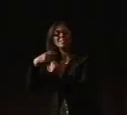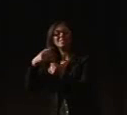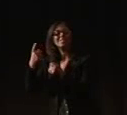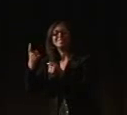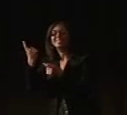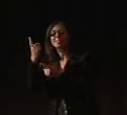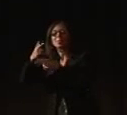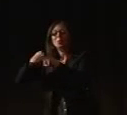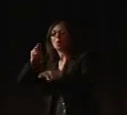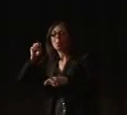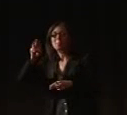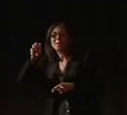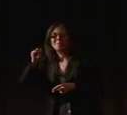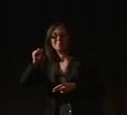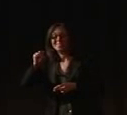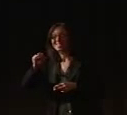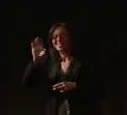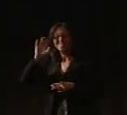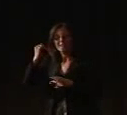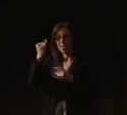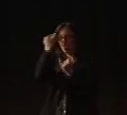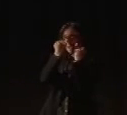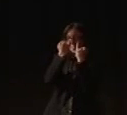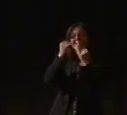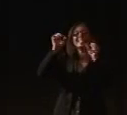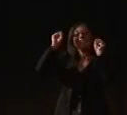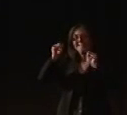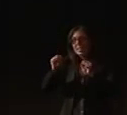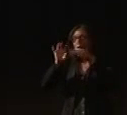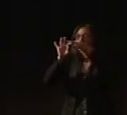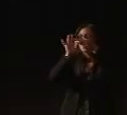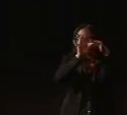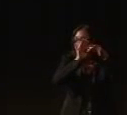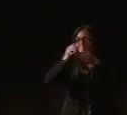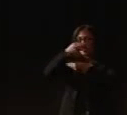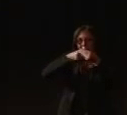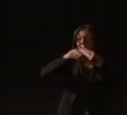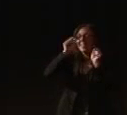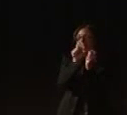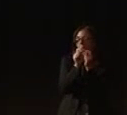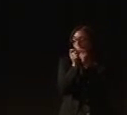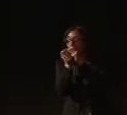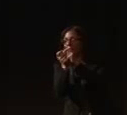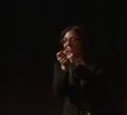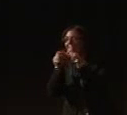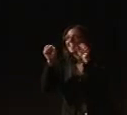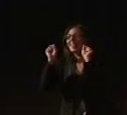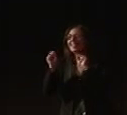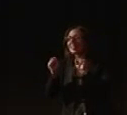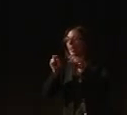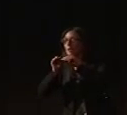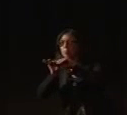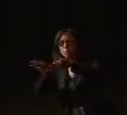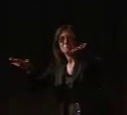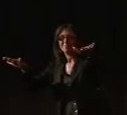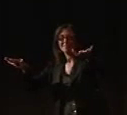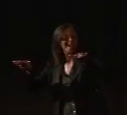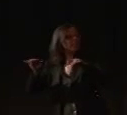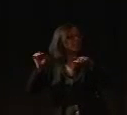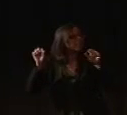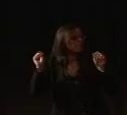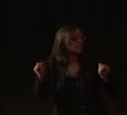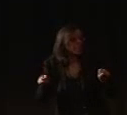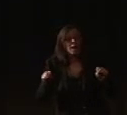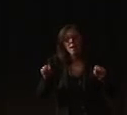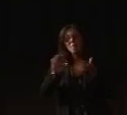and cooperate, mutate and conserve. Ideas spread like the flu does. I mentioned before these epidemics of